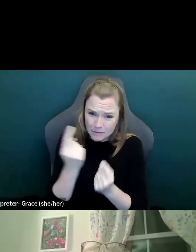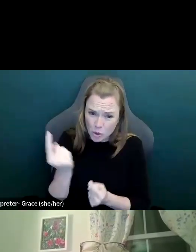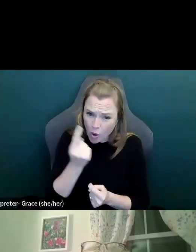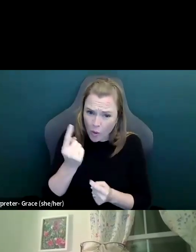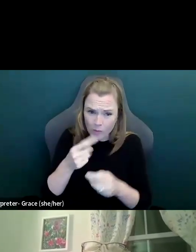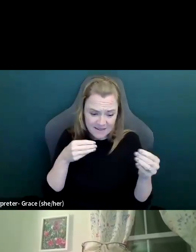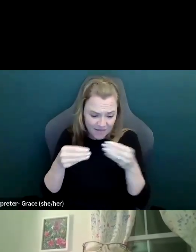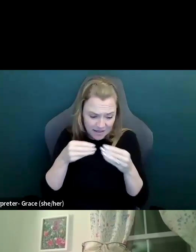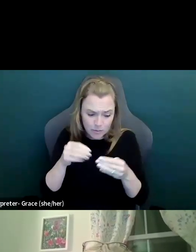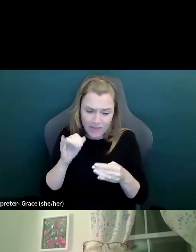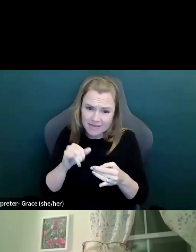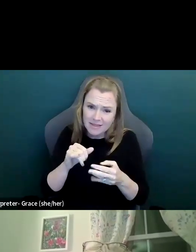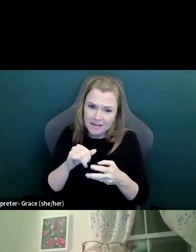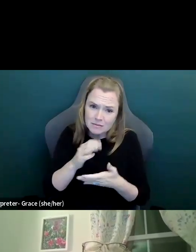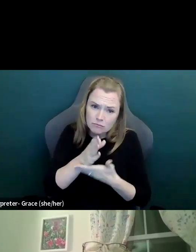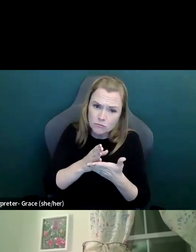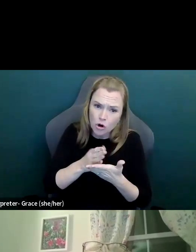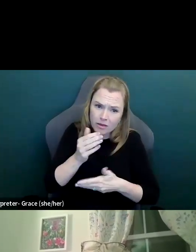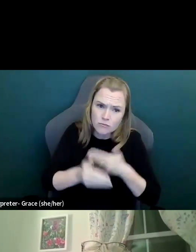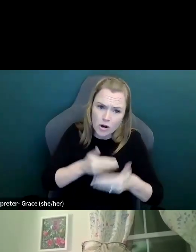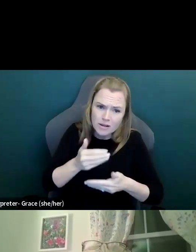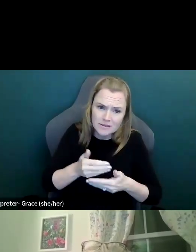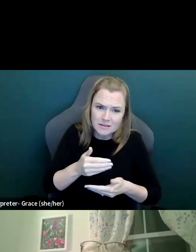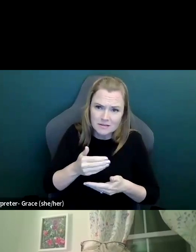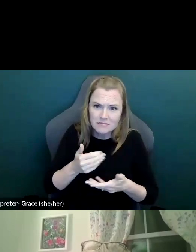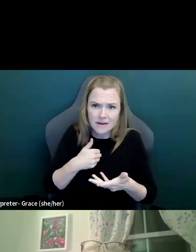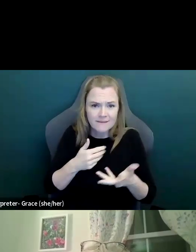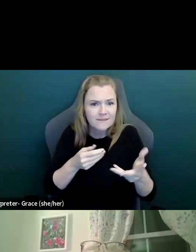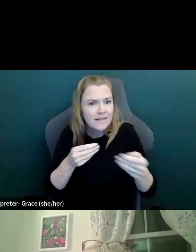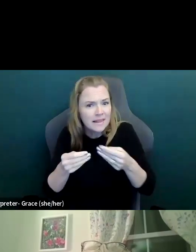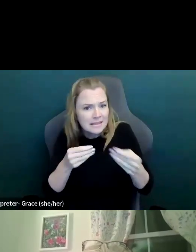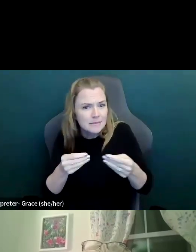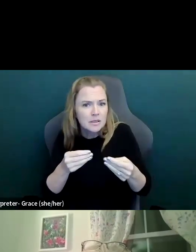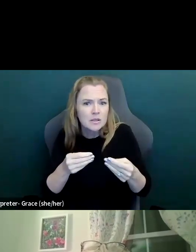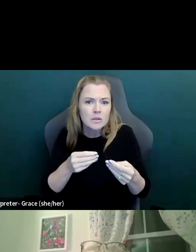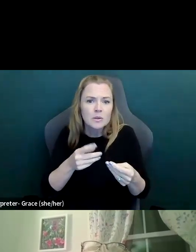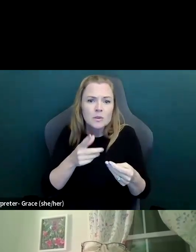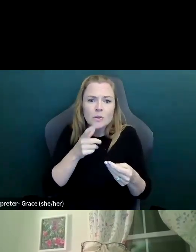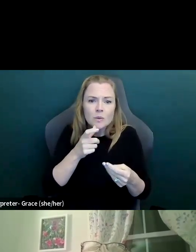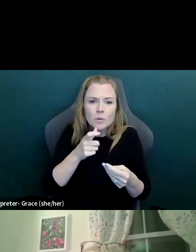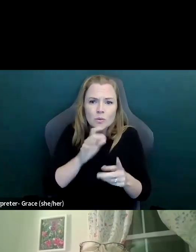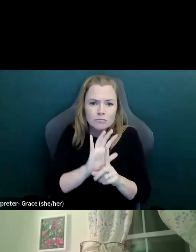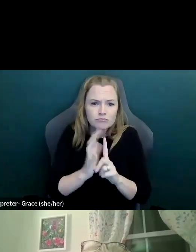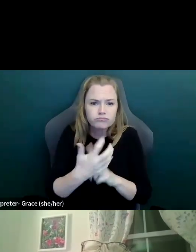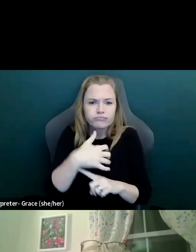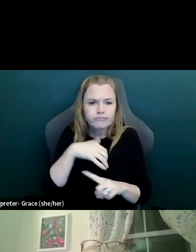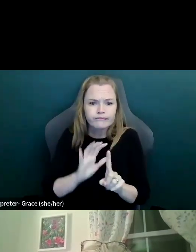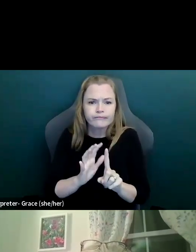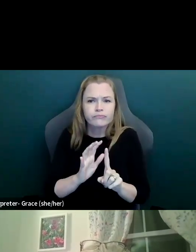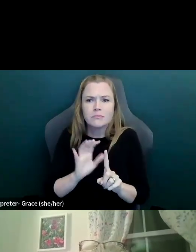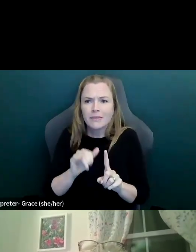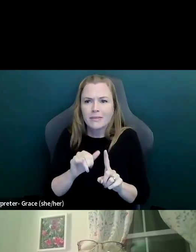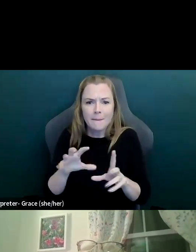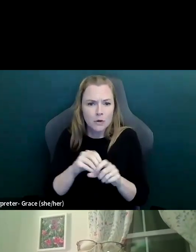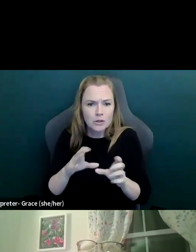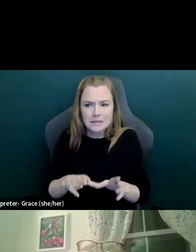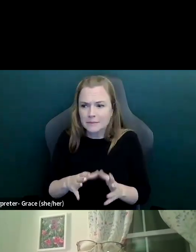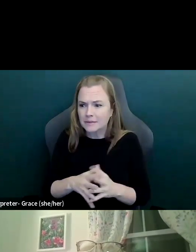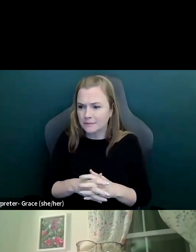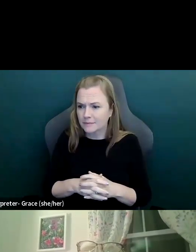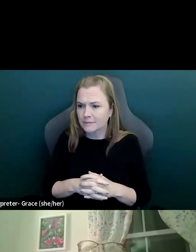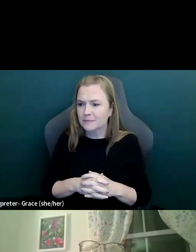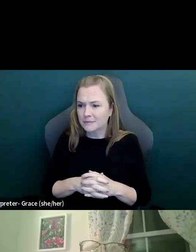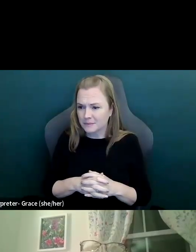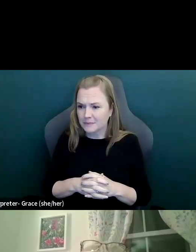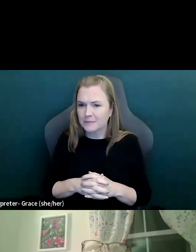part of the process, is that there's a flexibility about who surrounds the participant. And